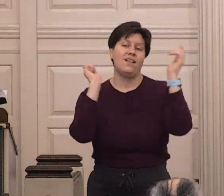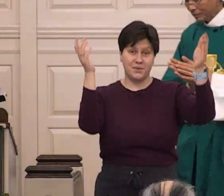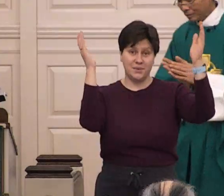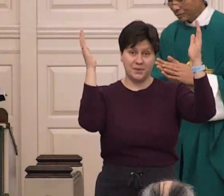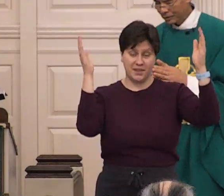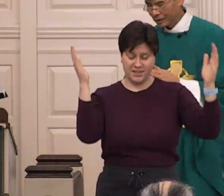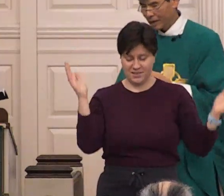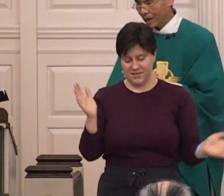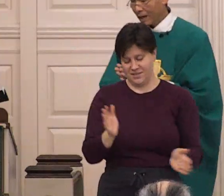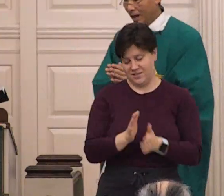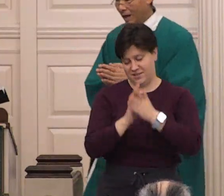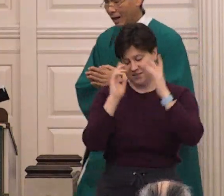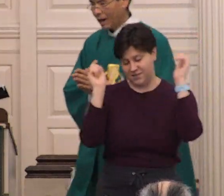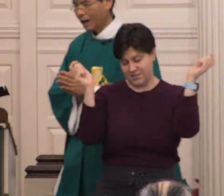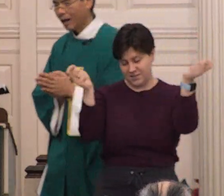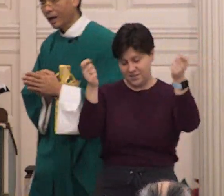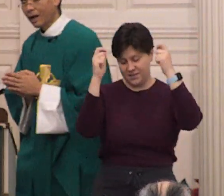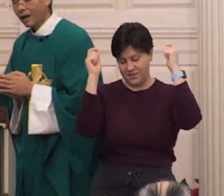Alleluia,